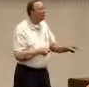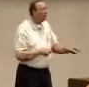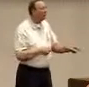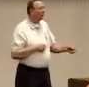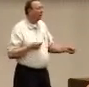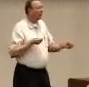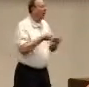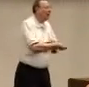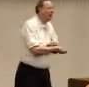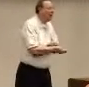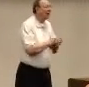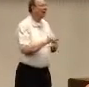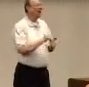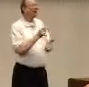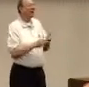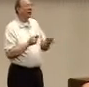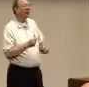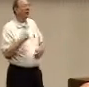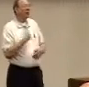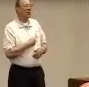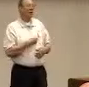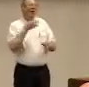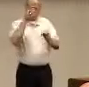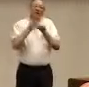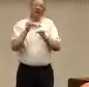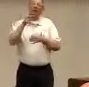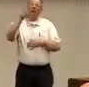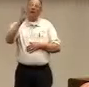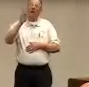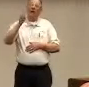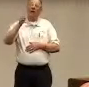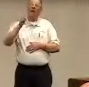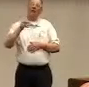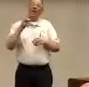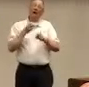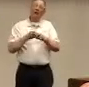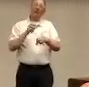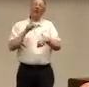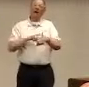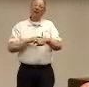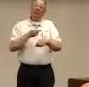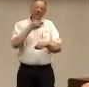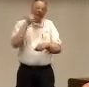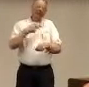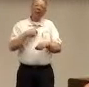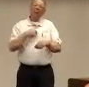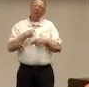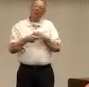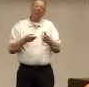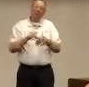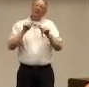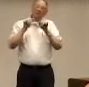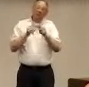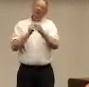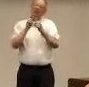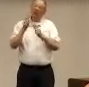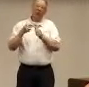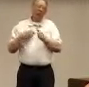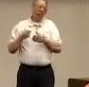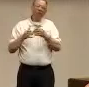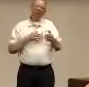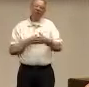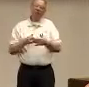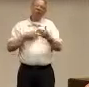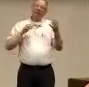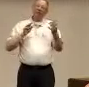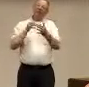back. And that's what I think happened in New Zealand. Because of our faithfulness to God, because we said, God, in hard times and bad times and everything we're going to go through, we're going to stay